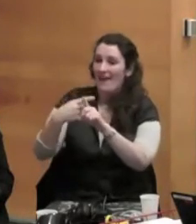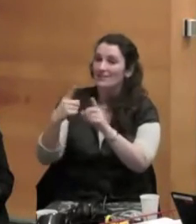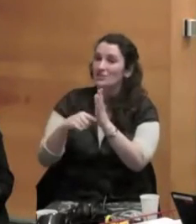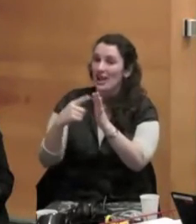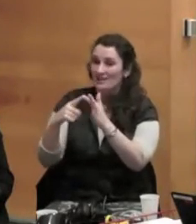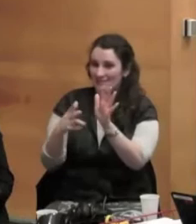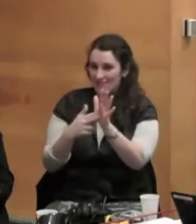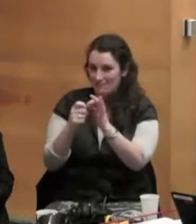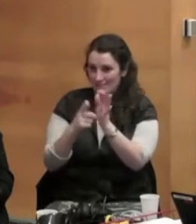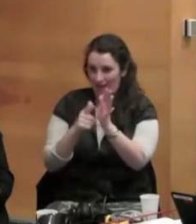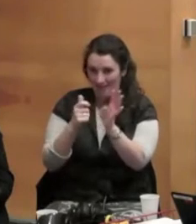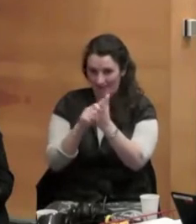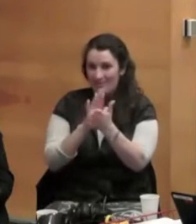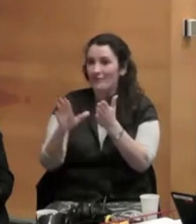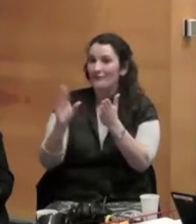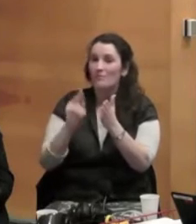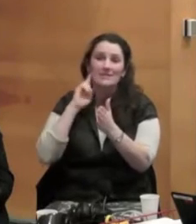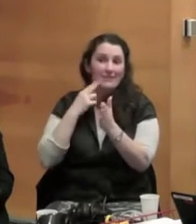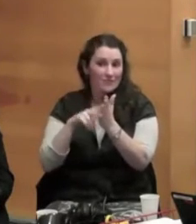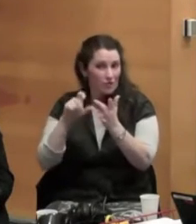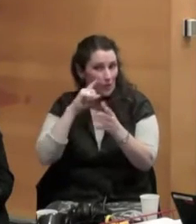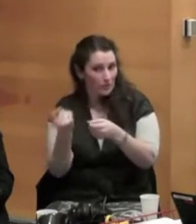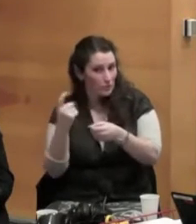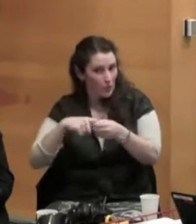Victoria, their advocacy manager. She joins us in a moment.